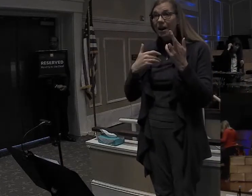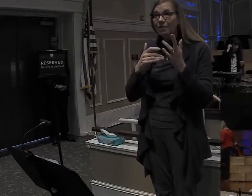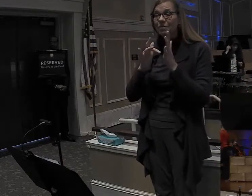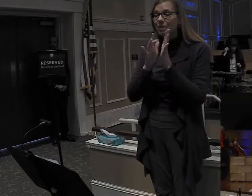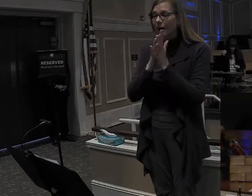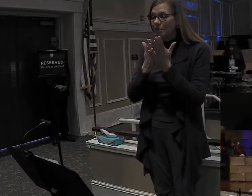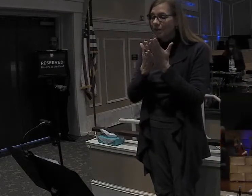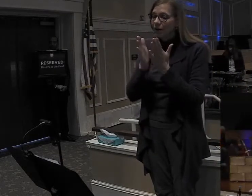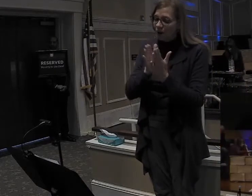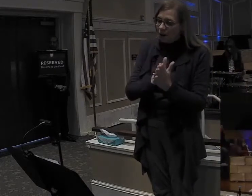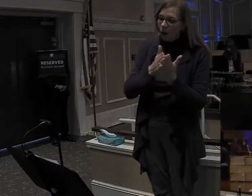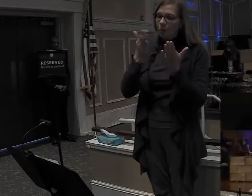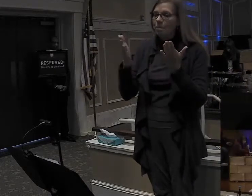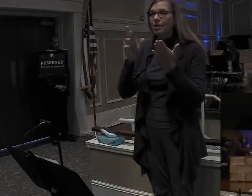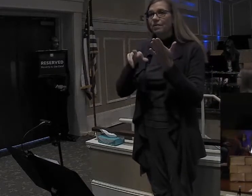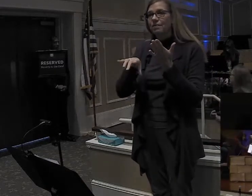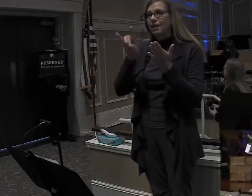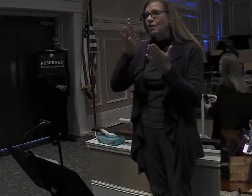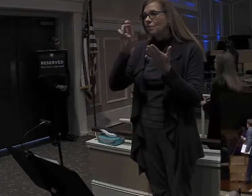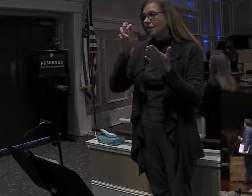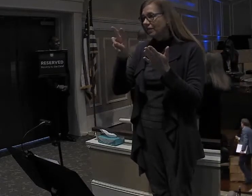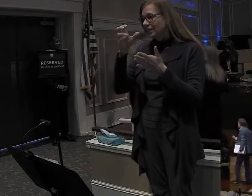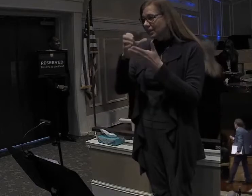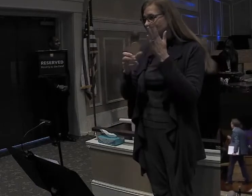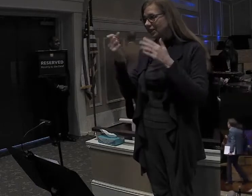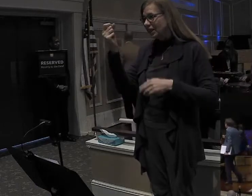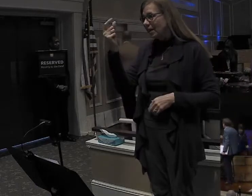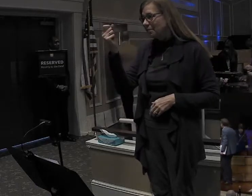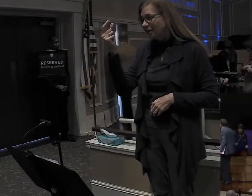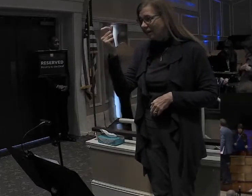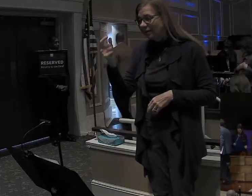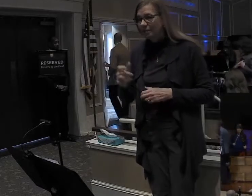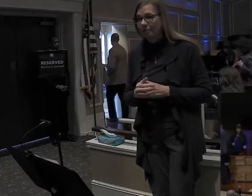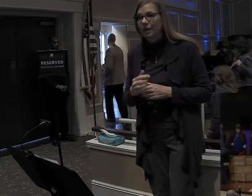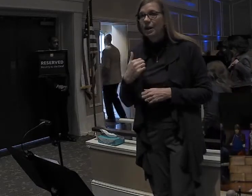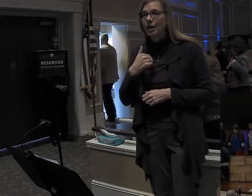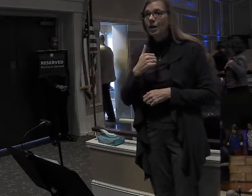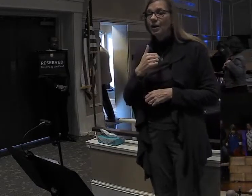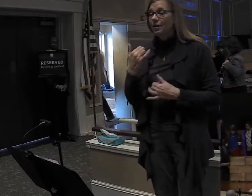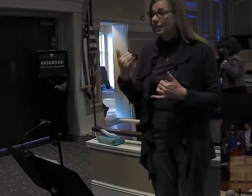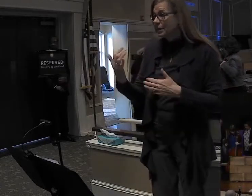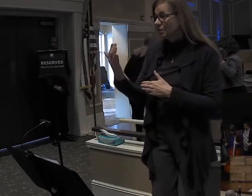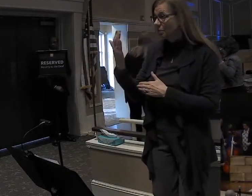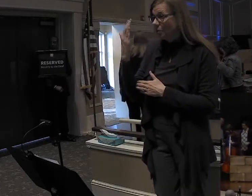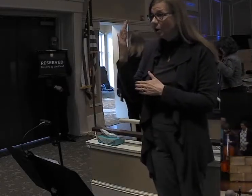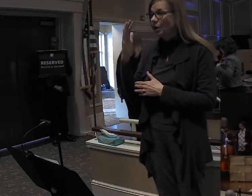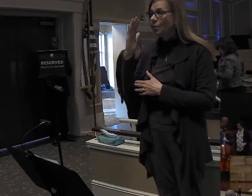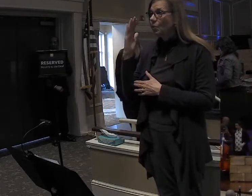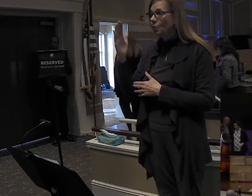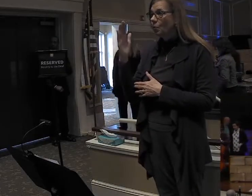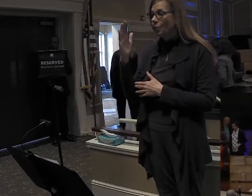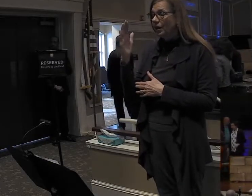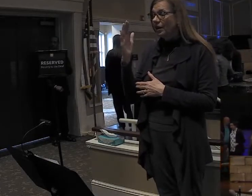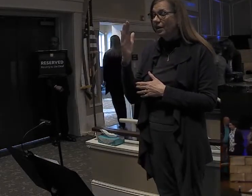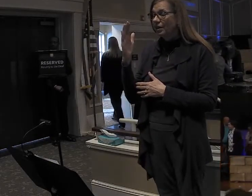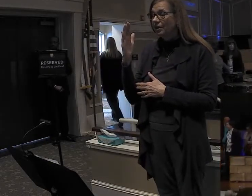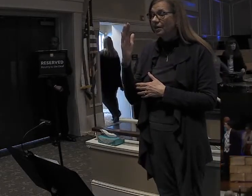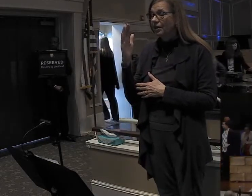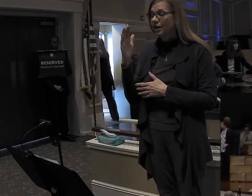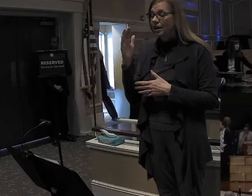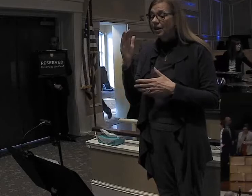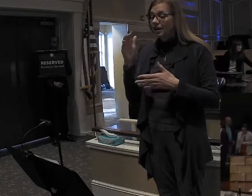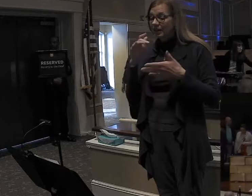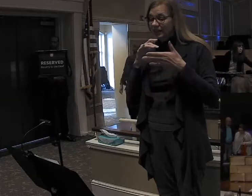them to Revelation 11. Revelation 11, we're going to look this morning at verses 15